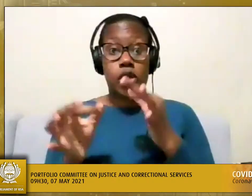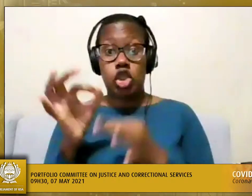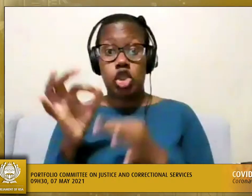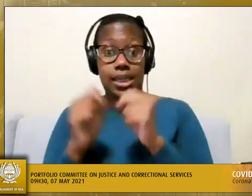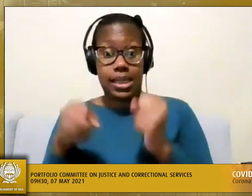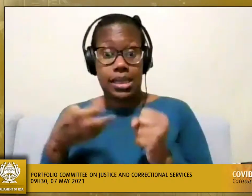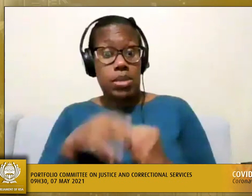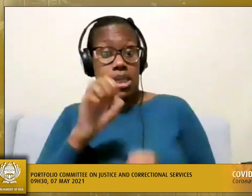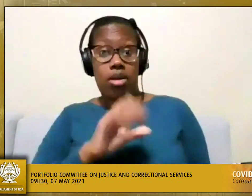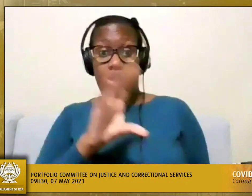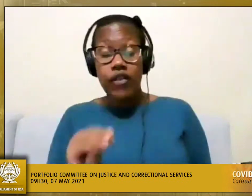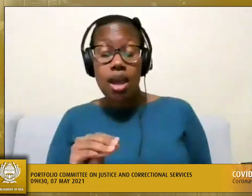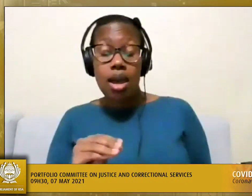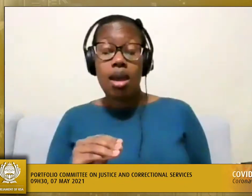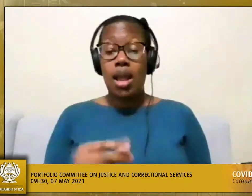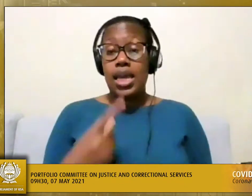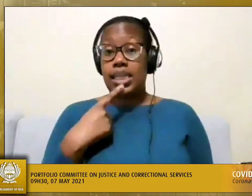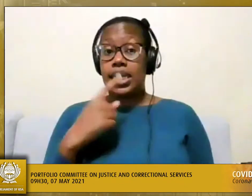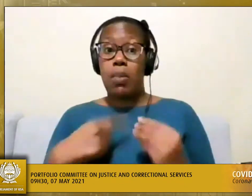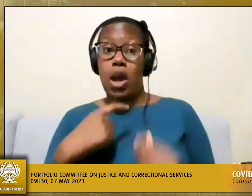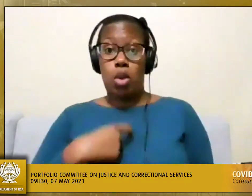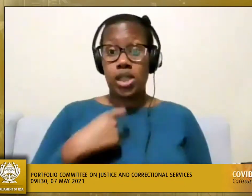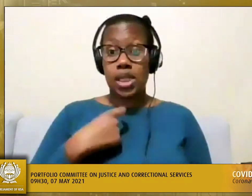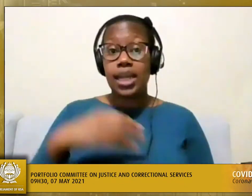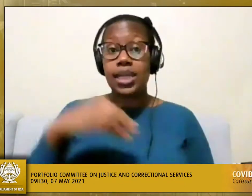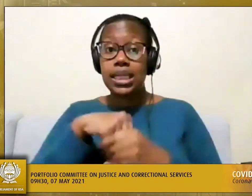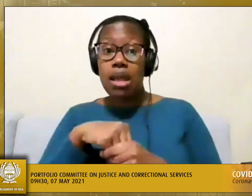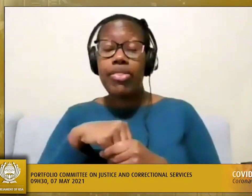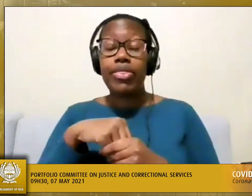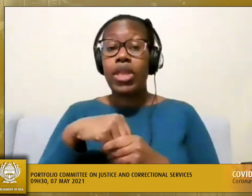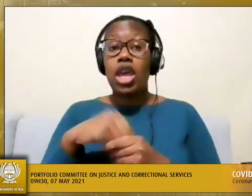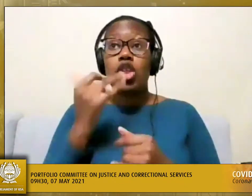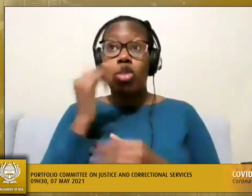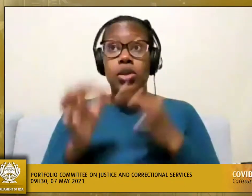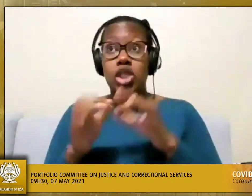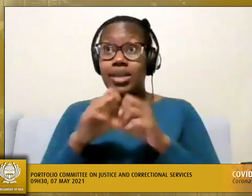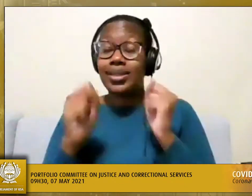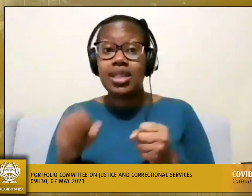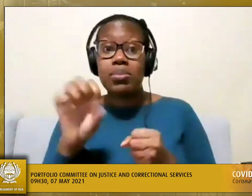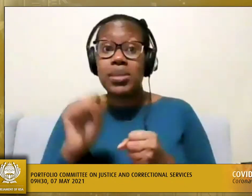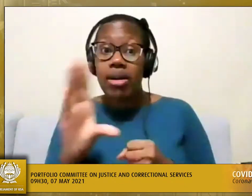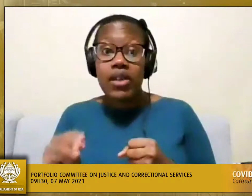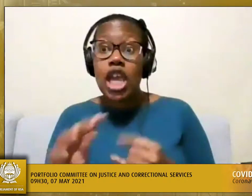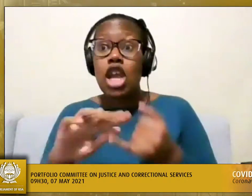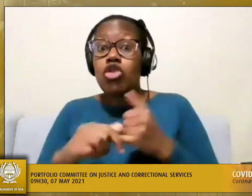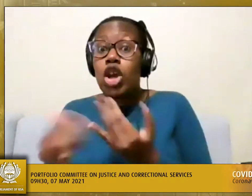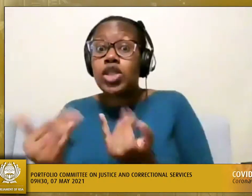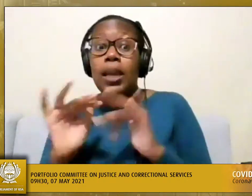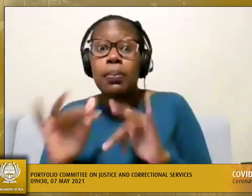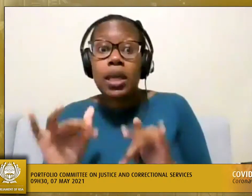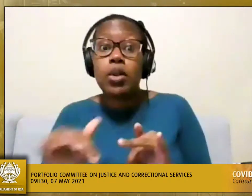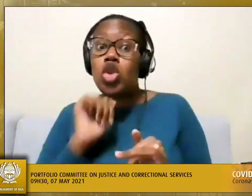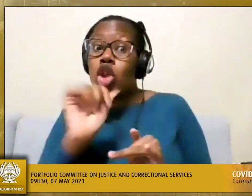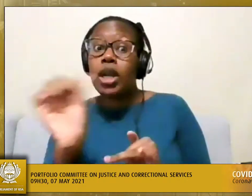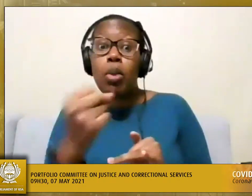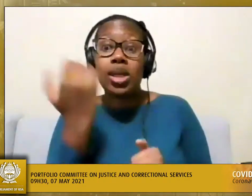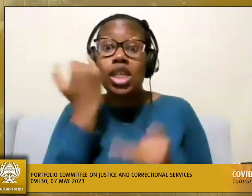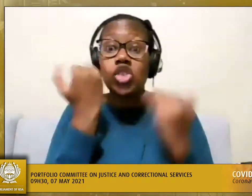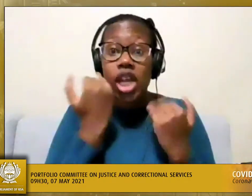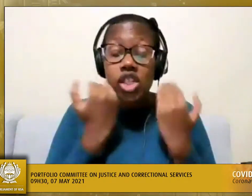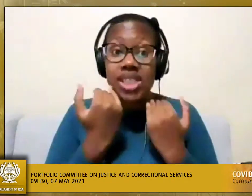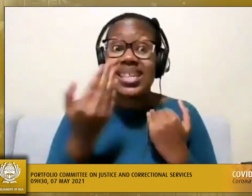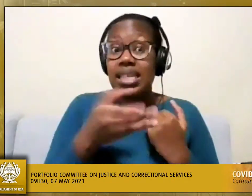in South Africa about Personalities in the criminal justice system in South Africa tries to get people not appointed as judges in South